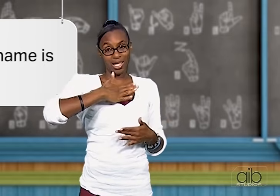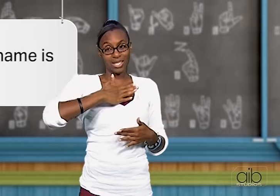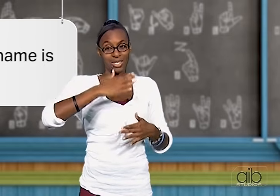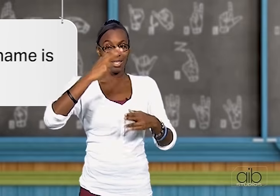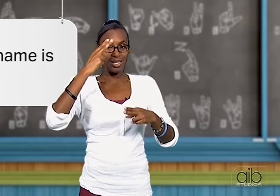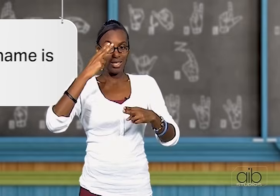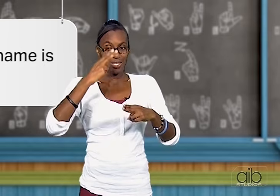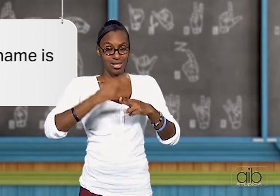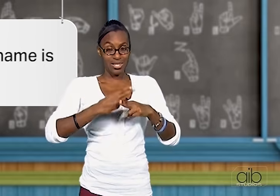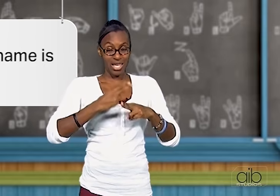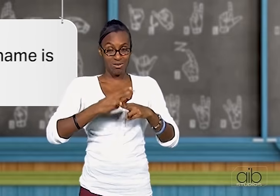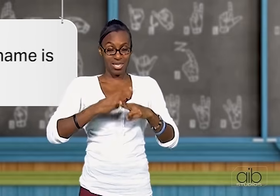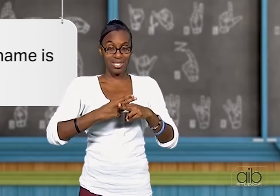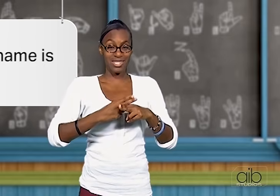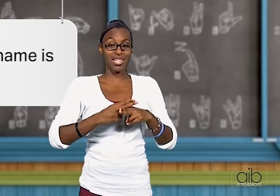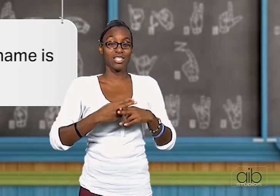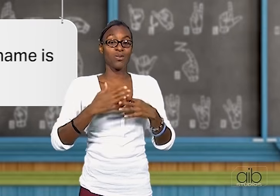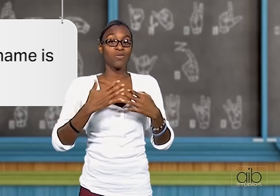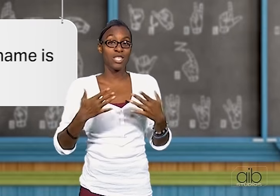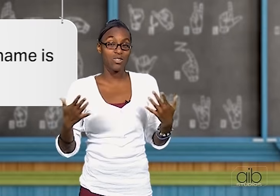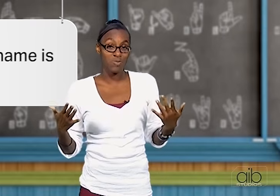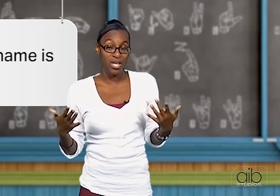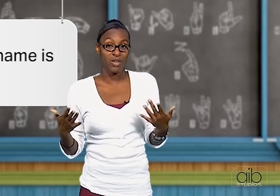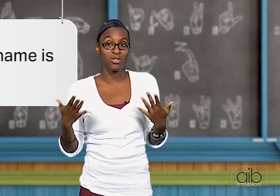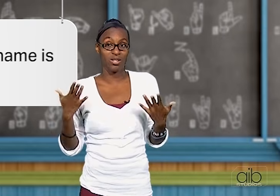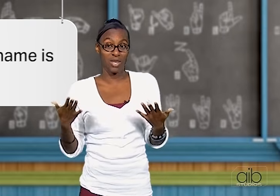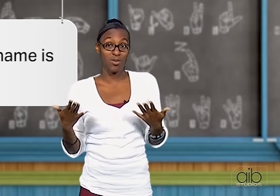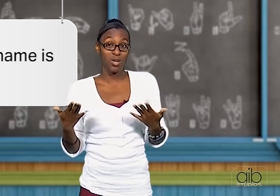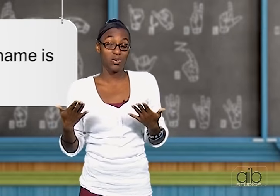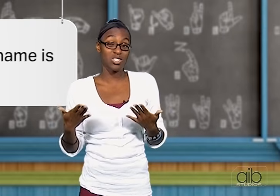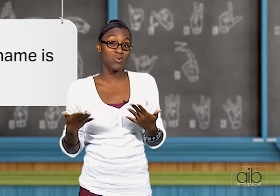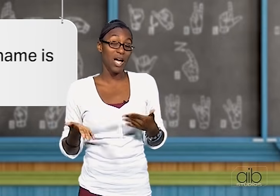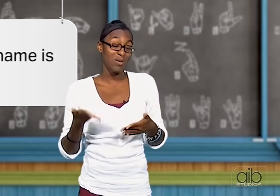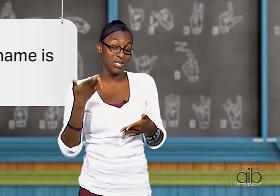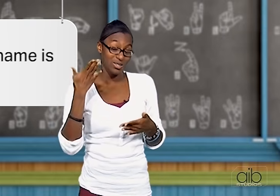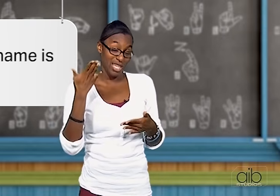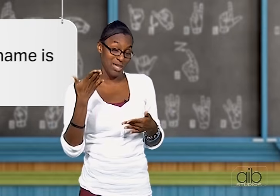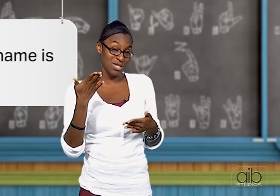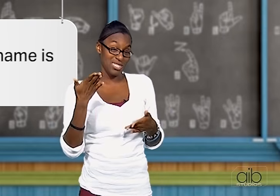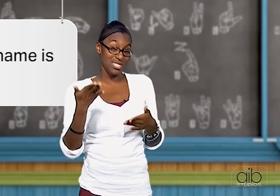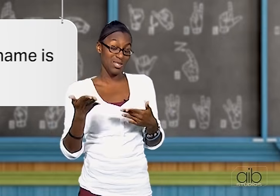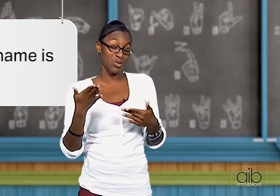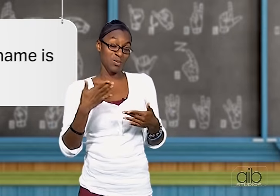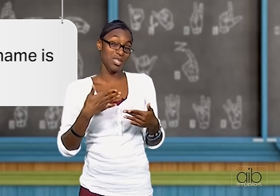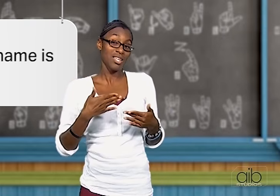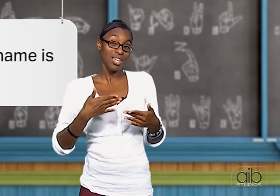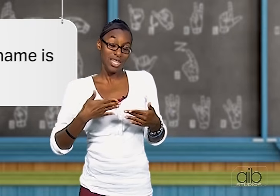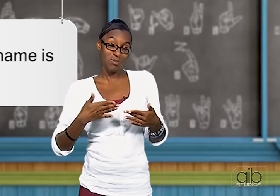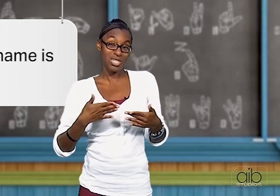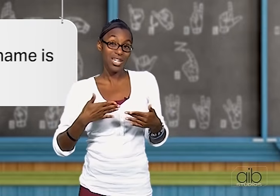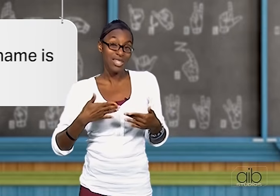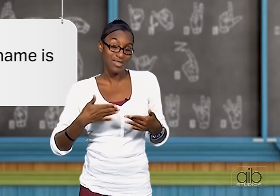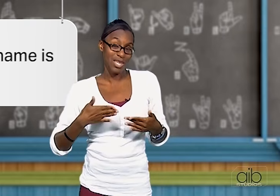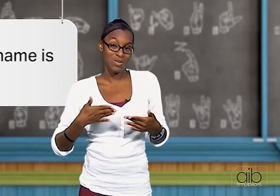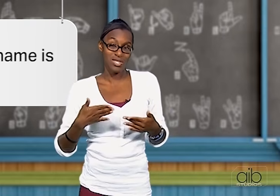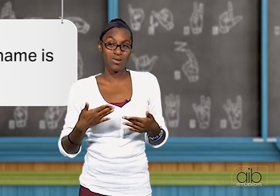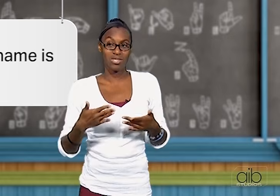my name is, and then you finger spell your name, which is why we learned the ABCs a little bit in the beginning of the episode.